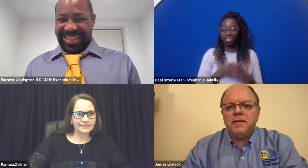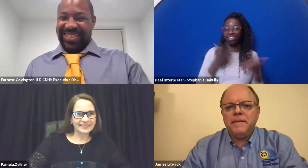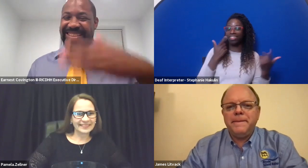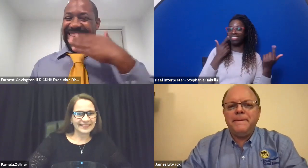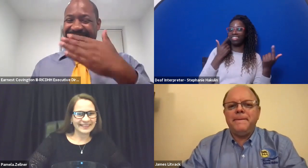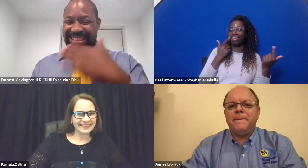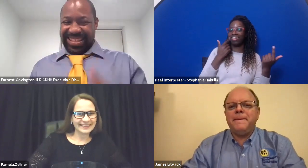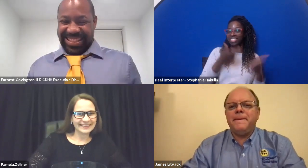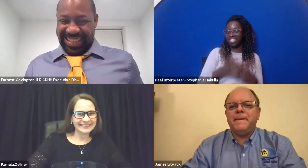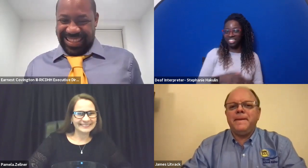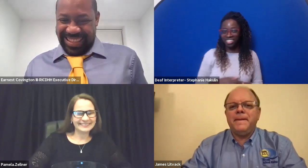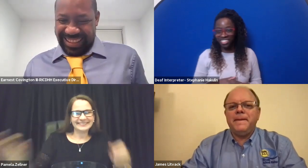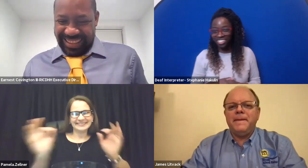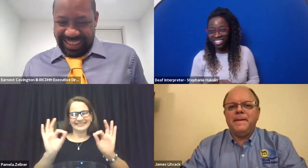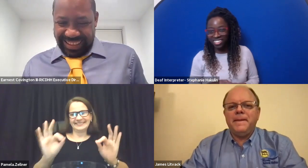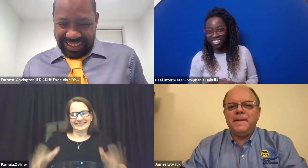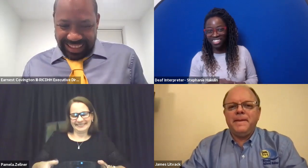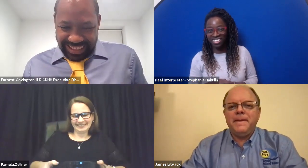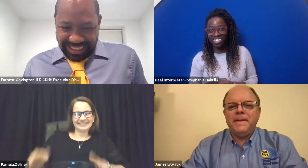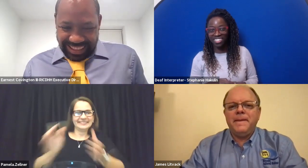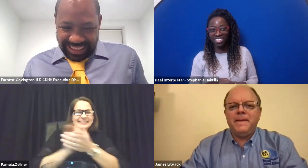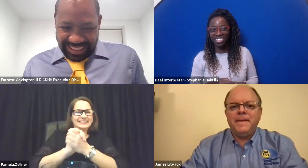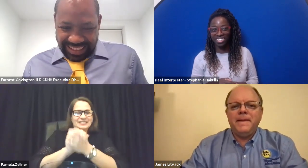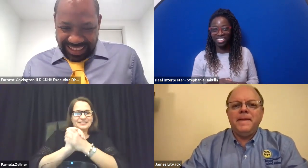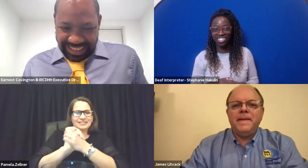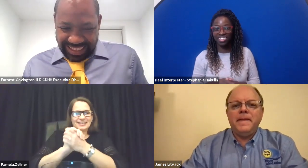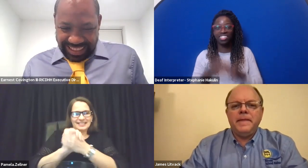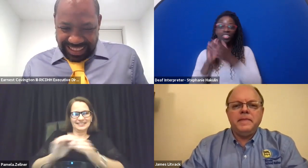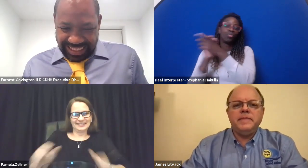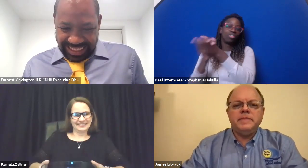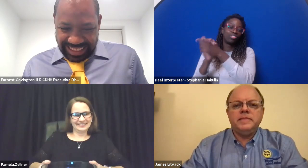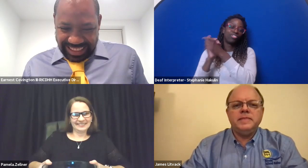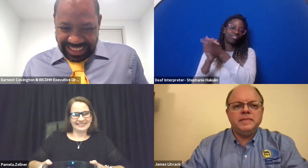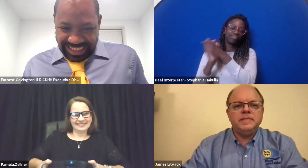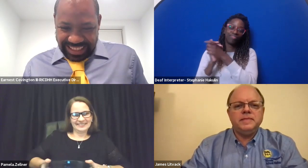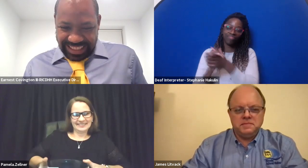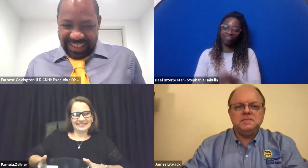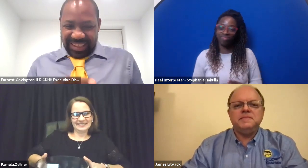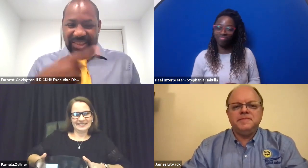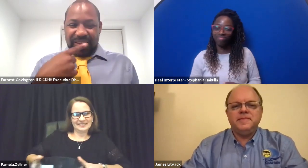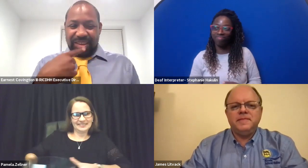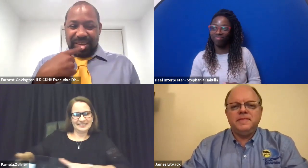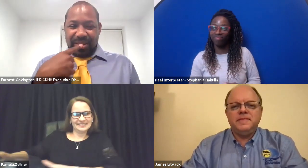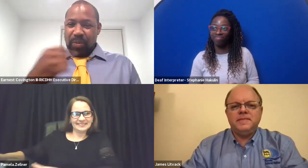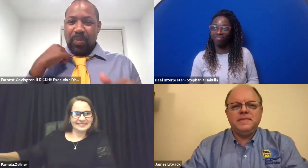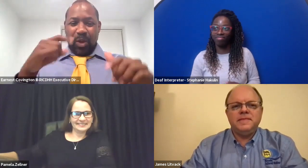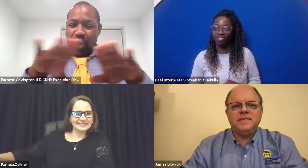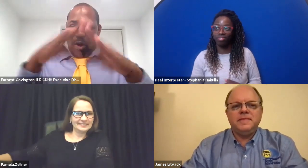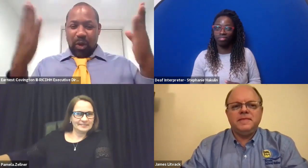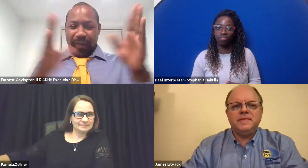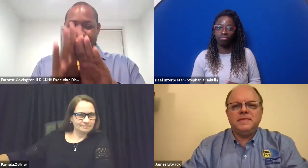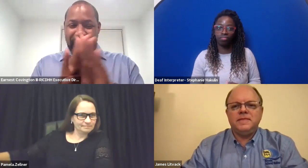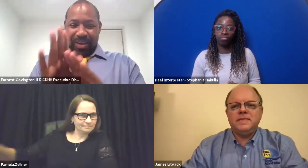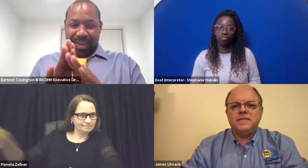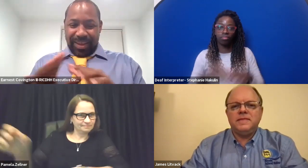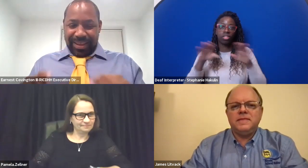is open. It may be that you're just not in the room right now. That's okay. Congratulations, Soka. Oh, she's saying I'm